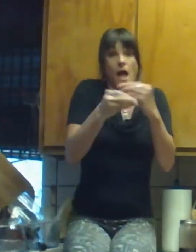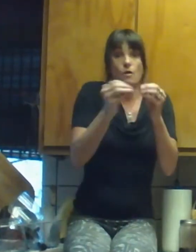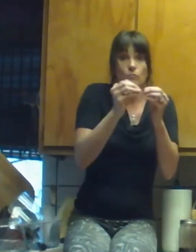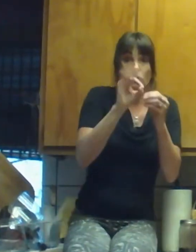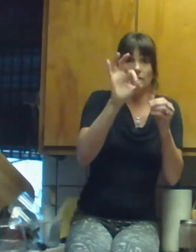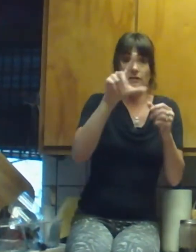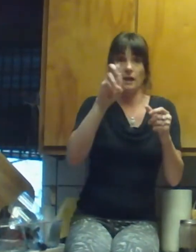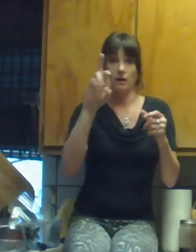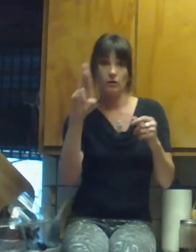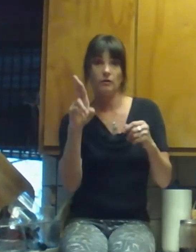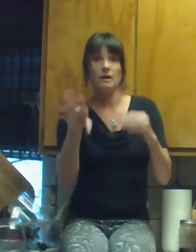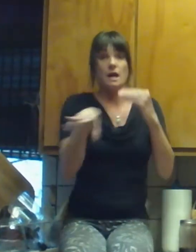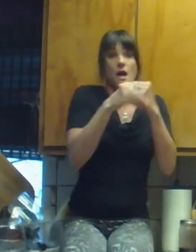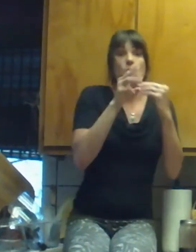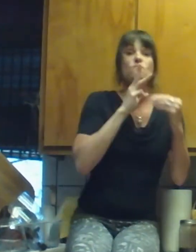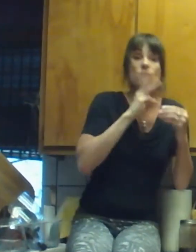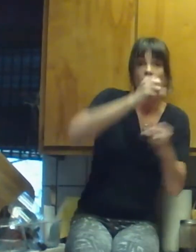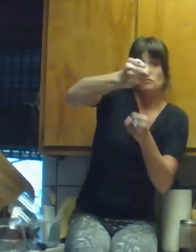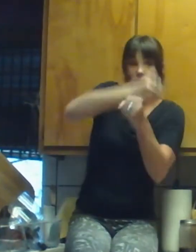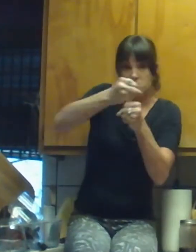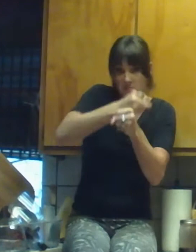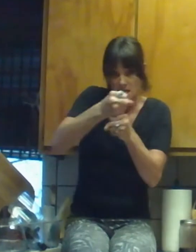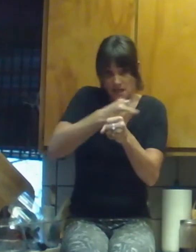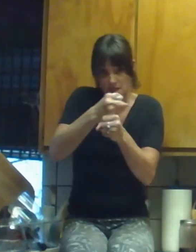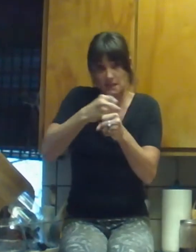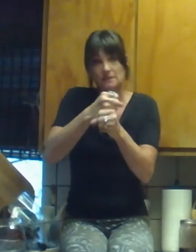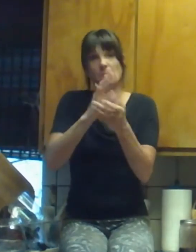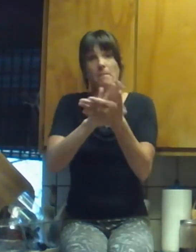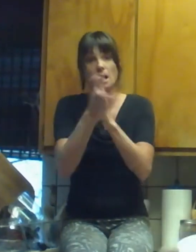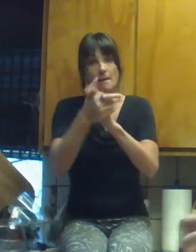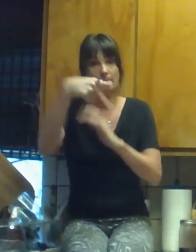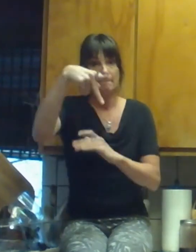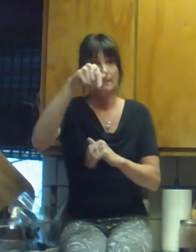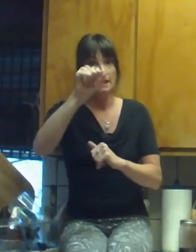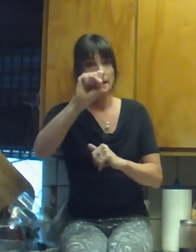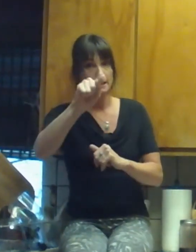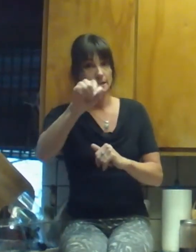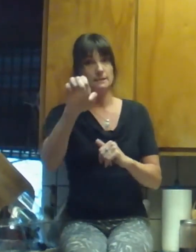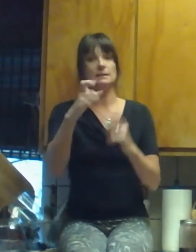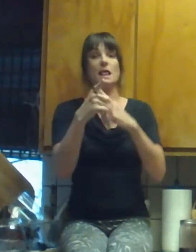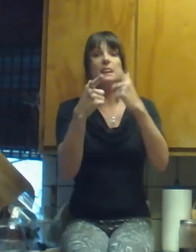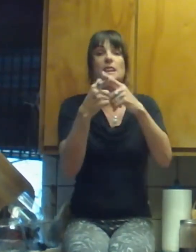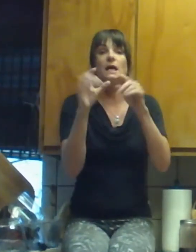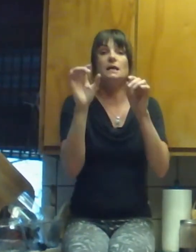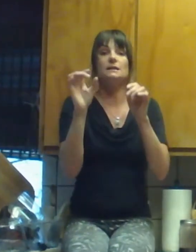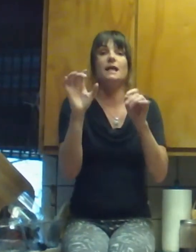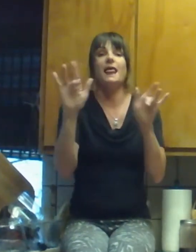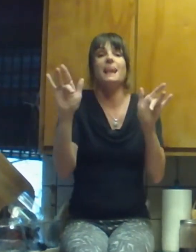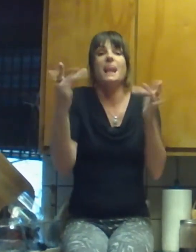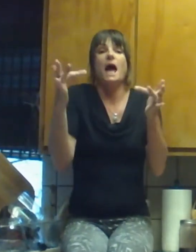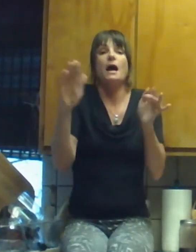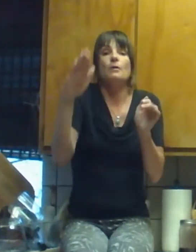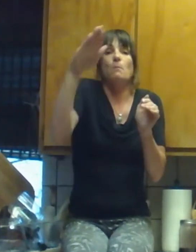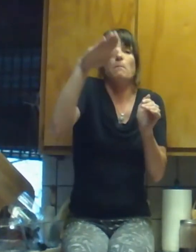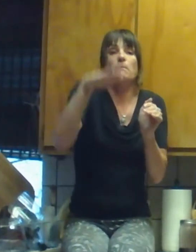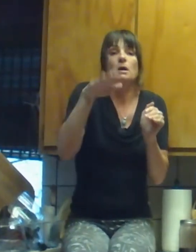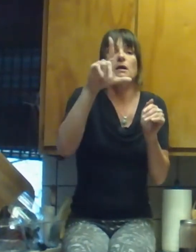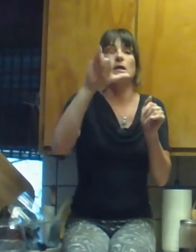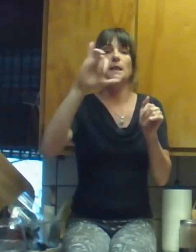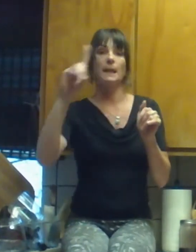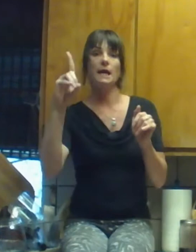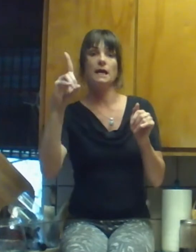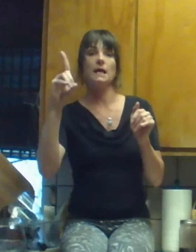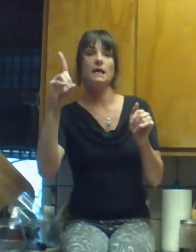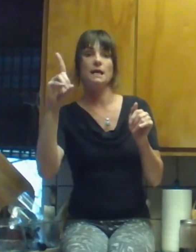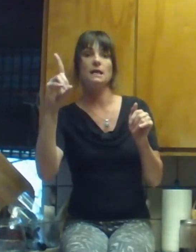you mixed it up with a little nice paste, you know, it's in there. And then you just take this lid, just set it on there again,